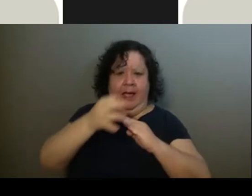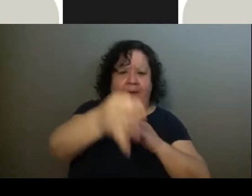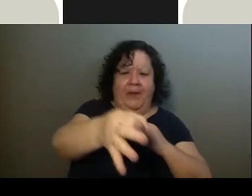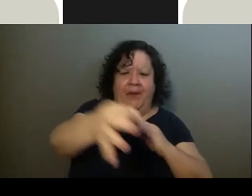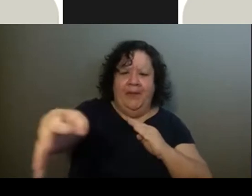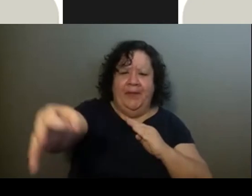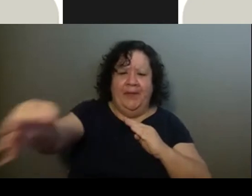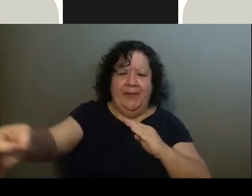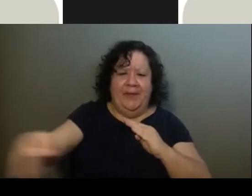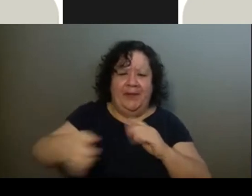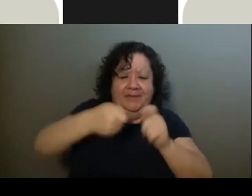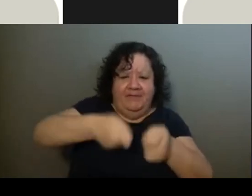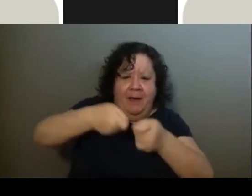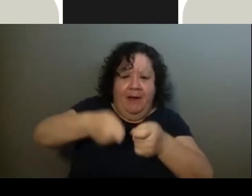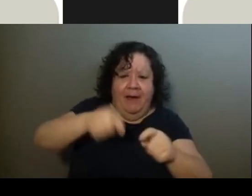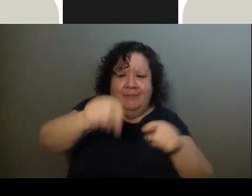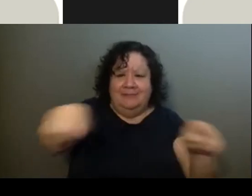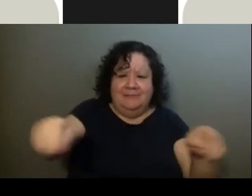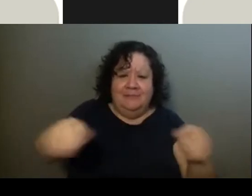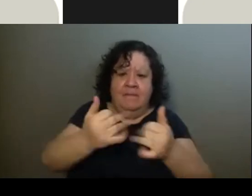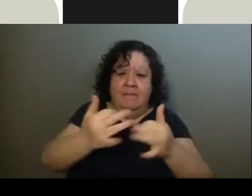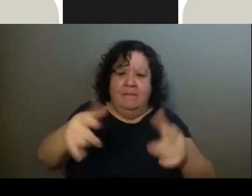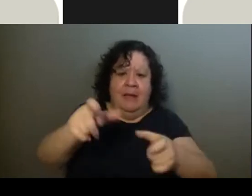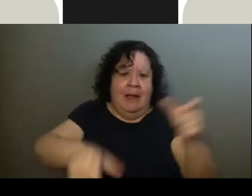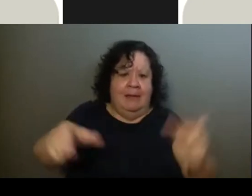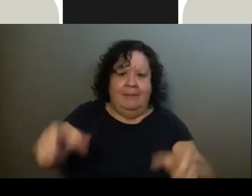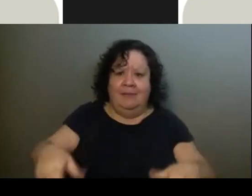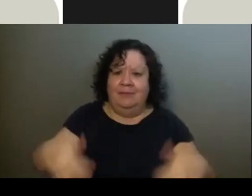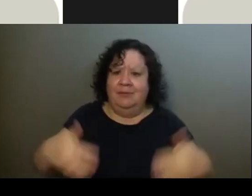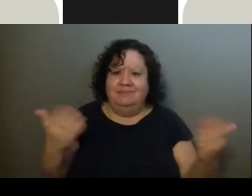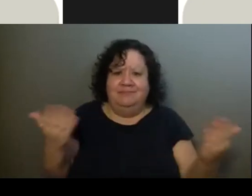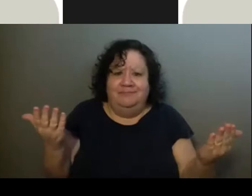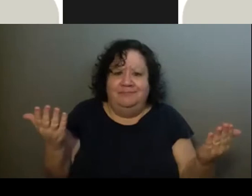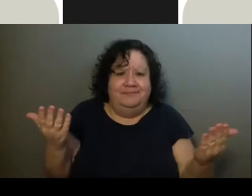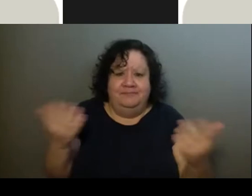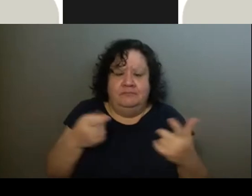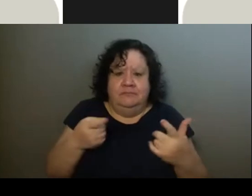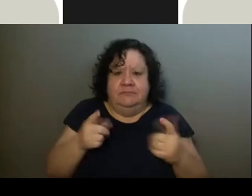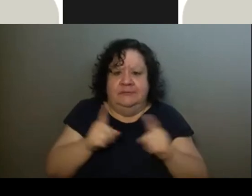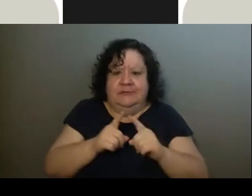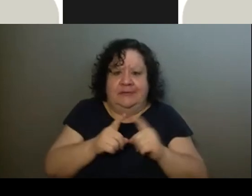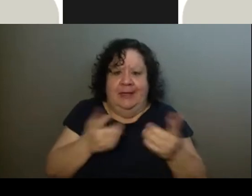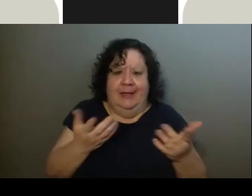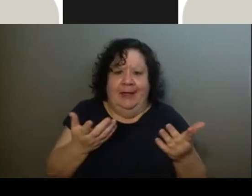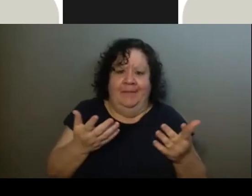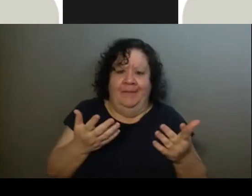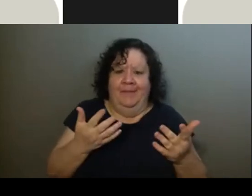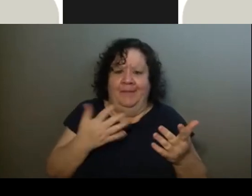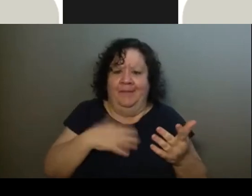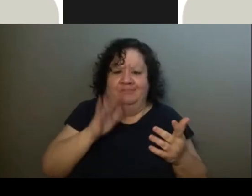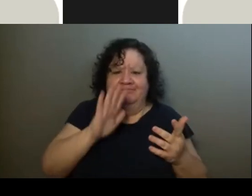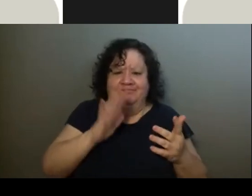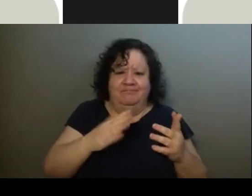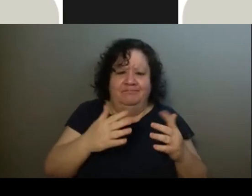So if when we are talking about the early warning, and if it's not only the messages and